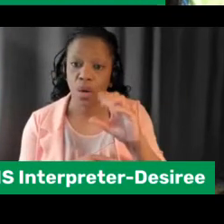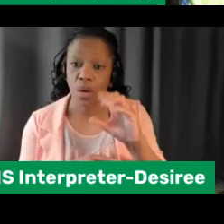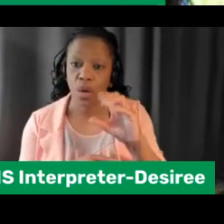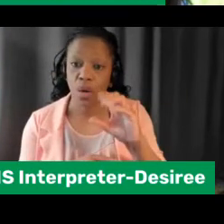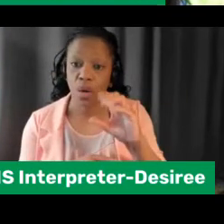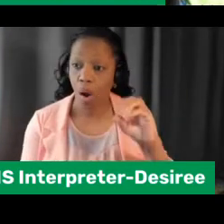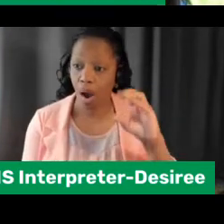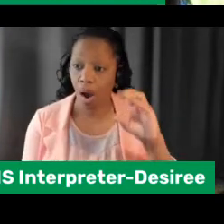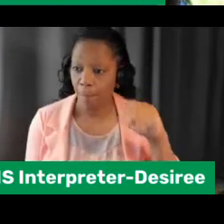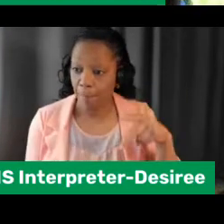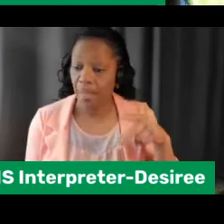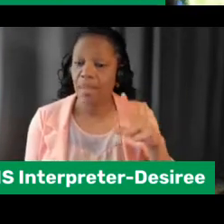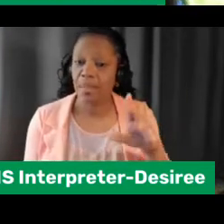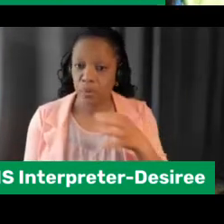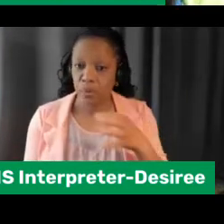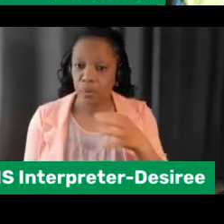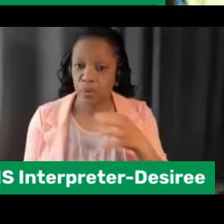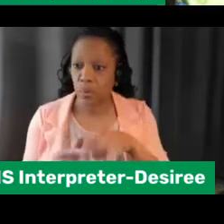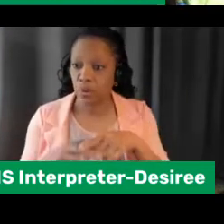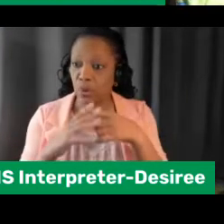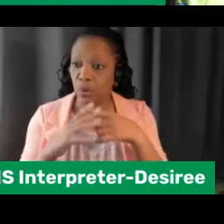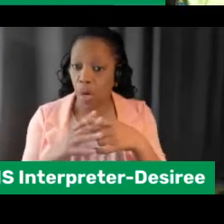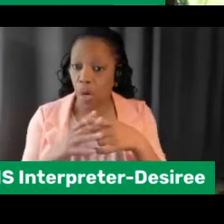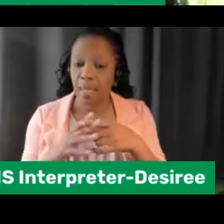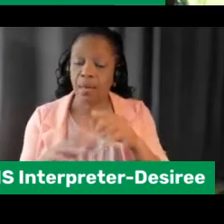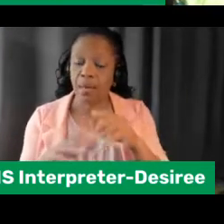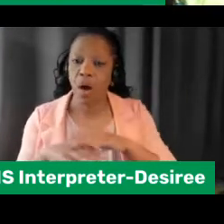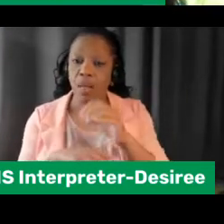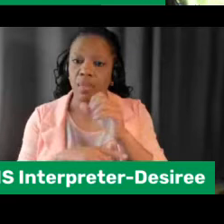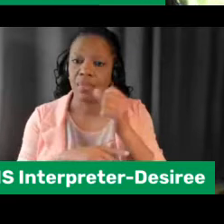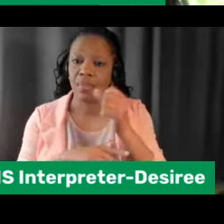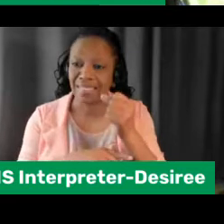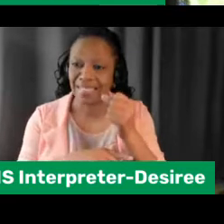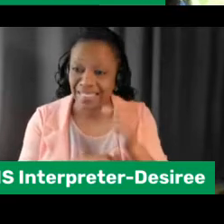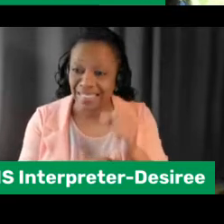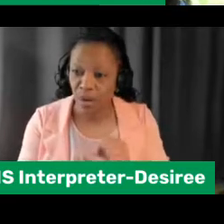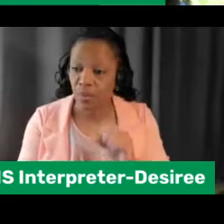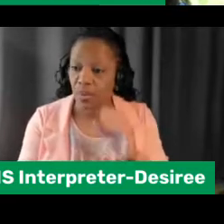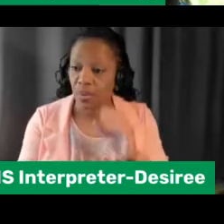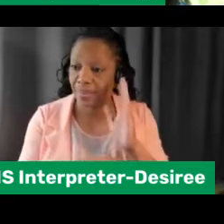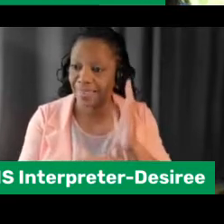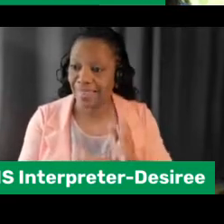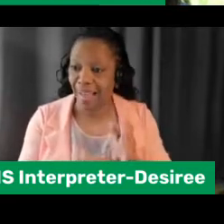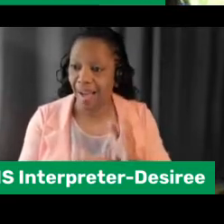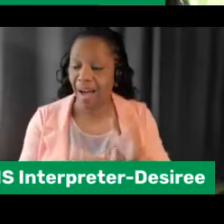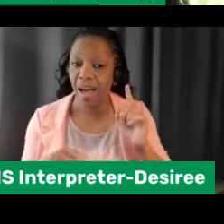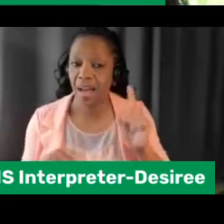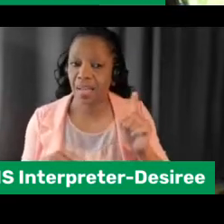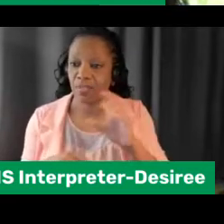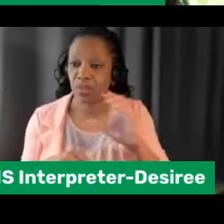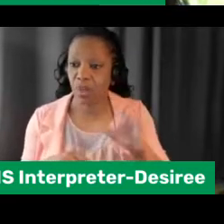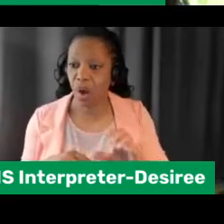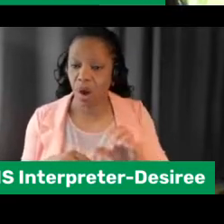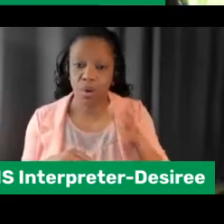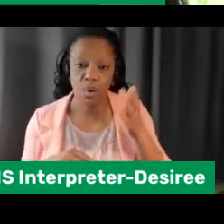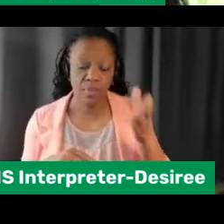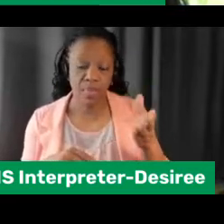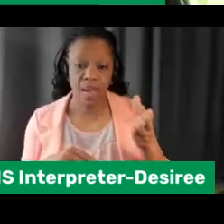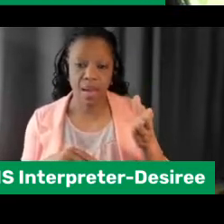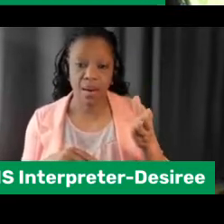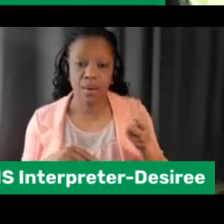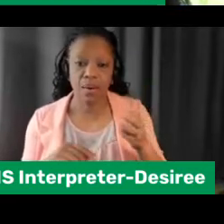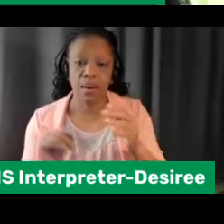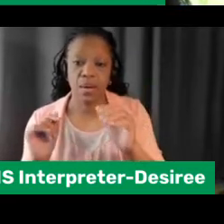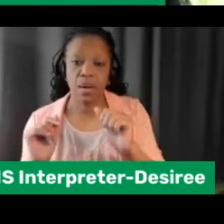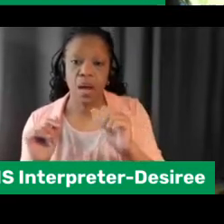getting started on the south side of Chicago, perhaps in Greater Grand Crossing or Auburn Gresham.